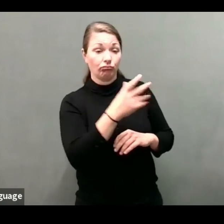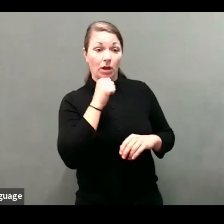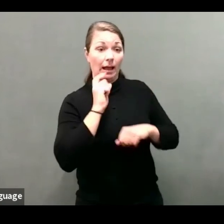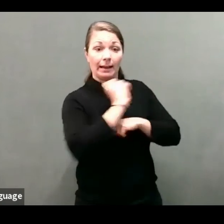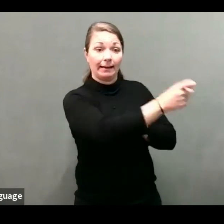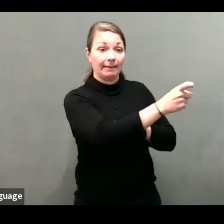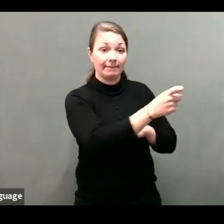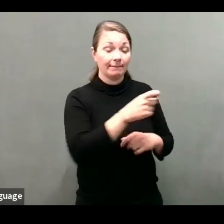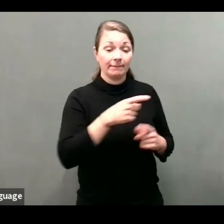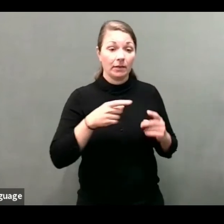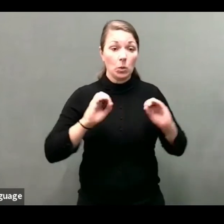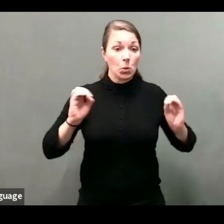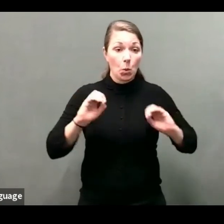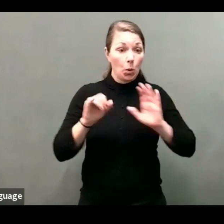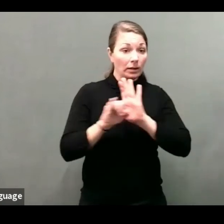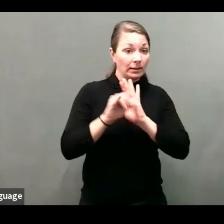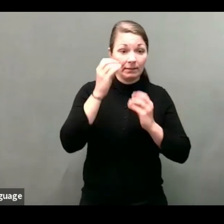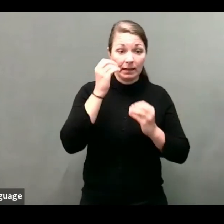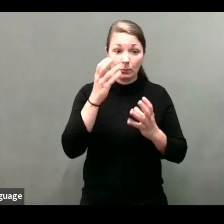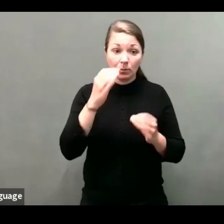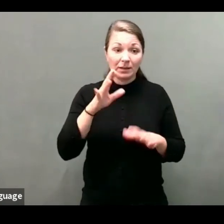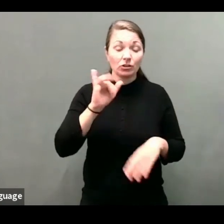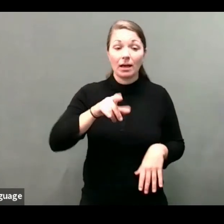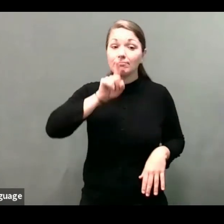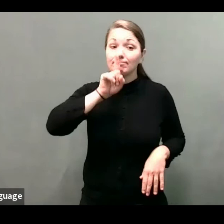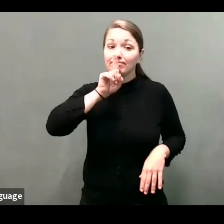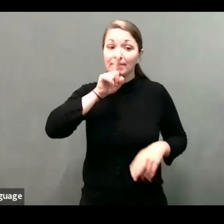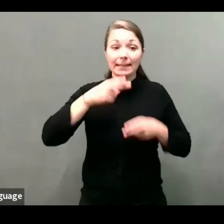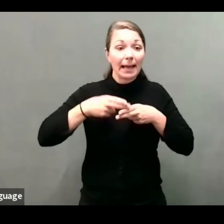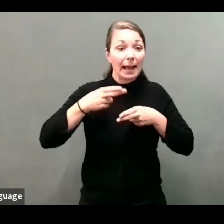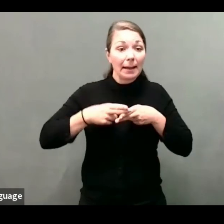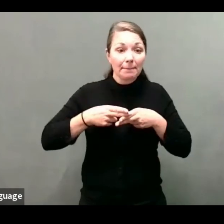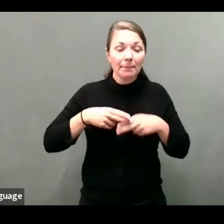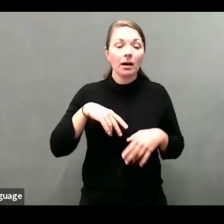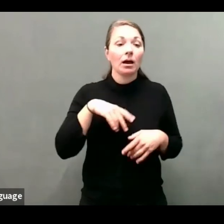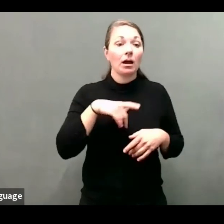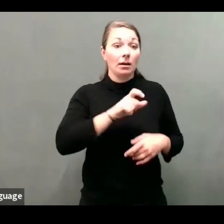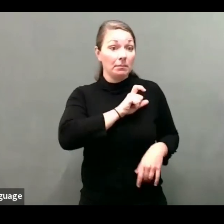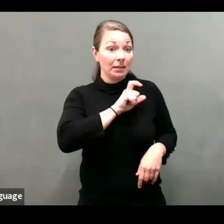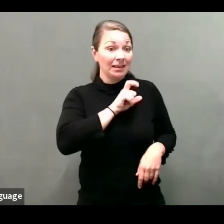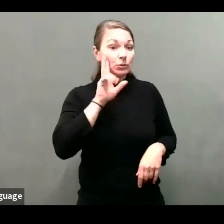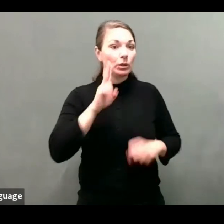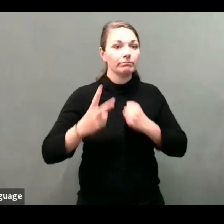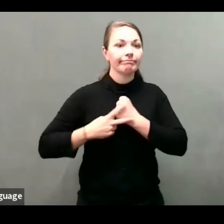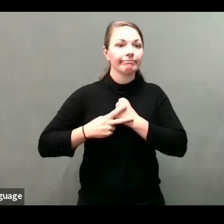patient. It's being released to law enforcement anonymously for them to store